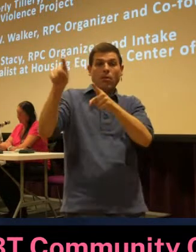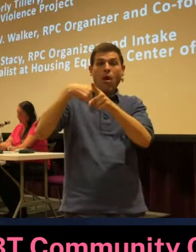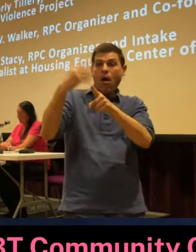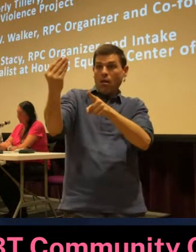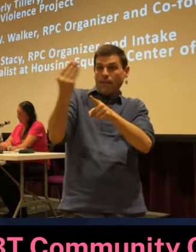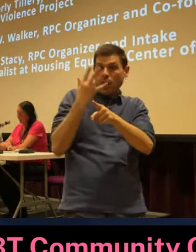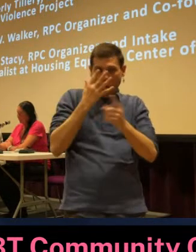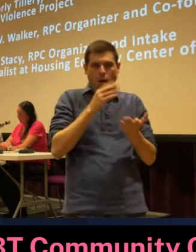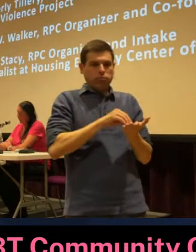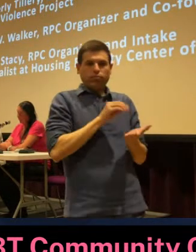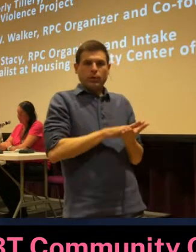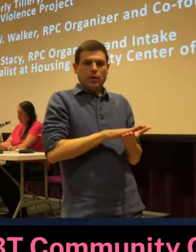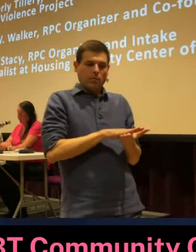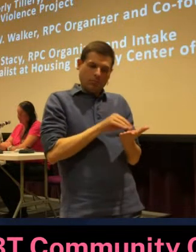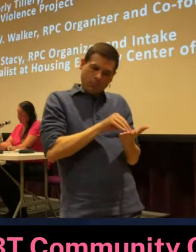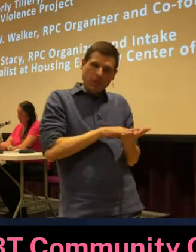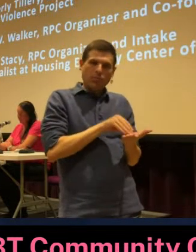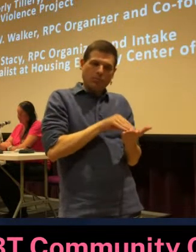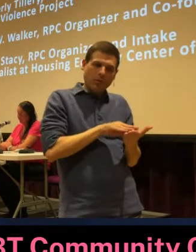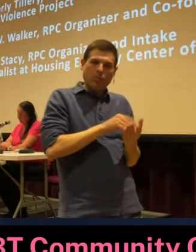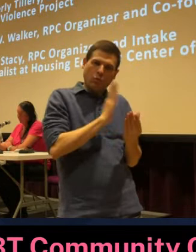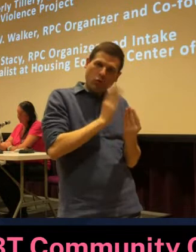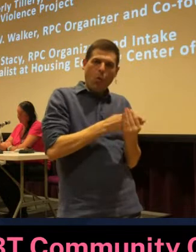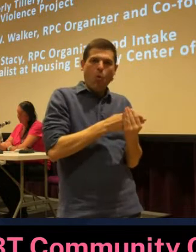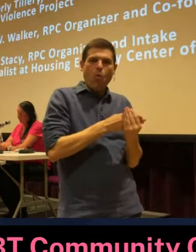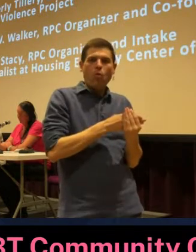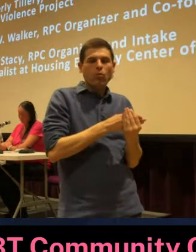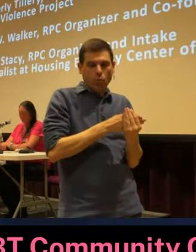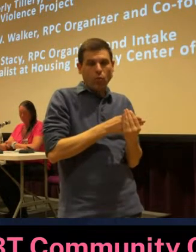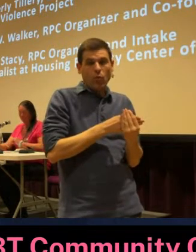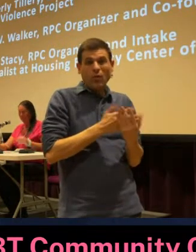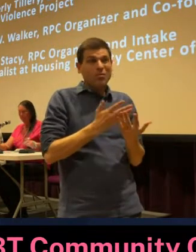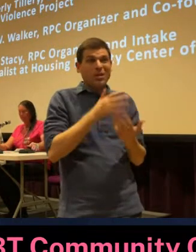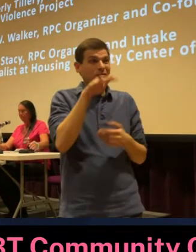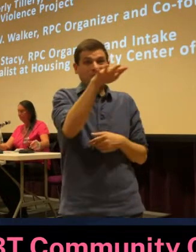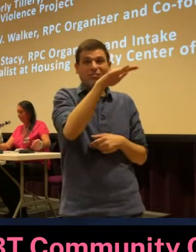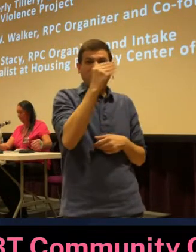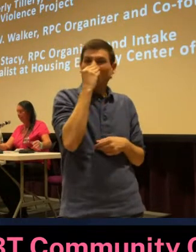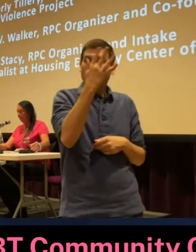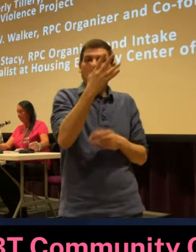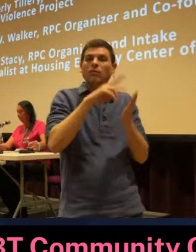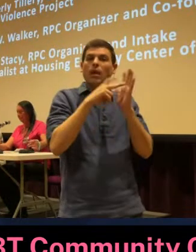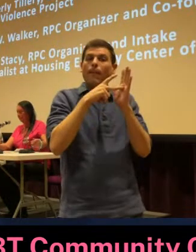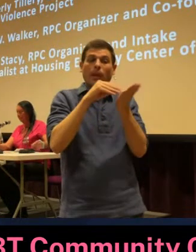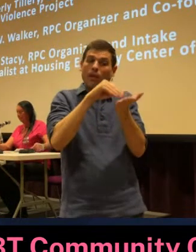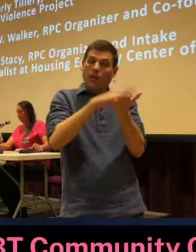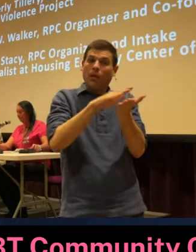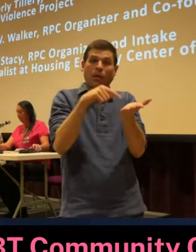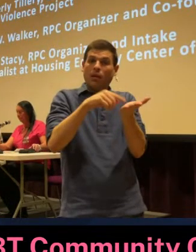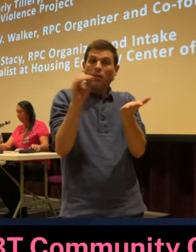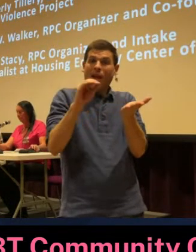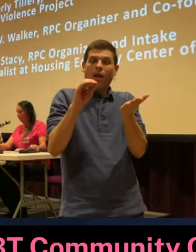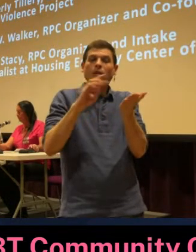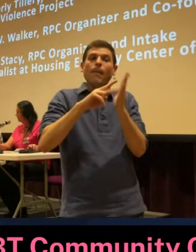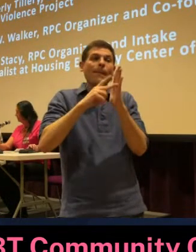because we are the only ones that can bring attention to this, and we're the only ones